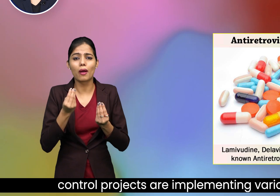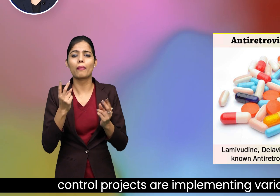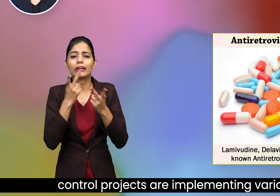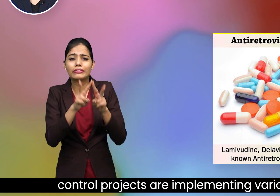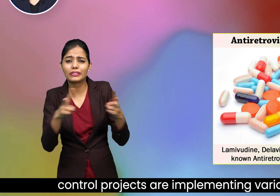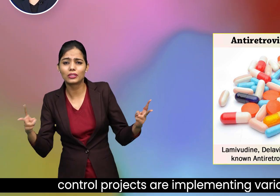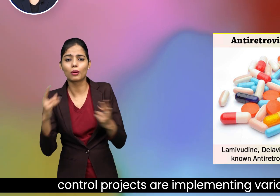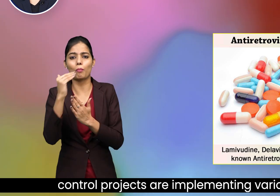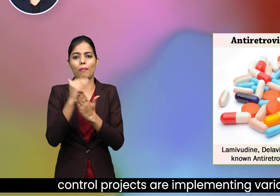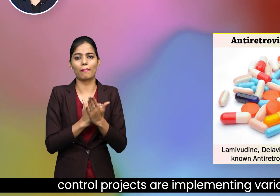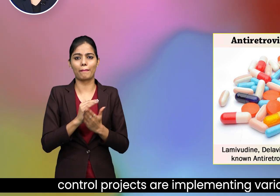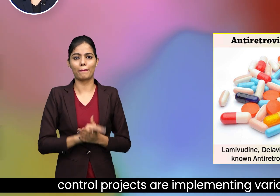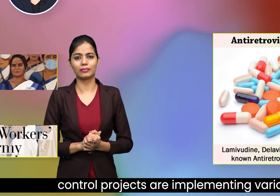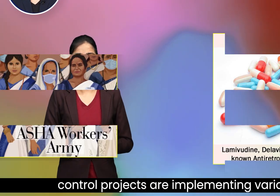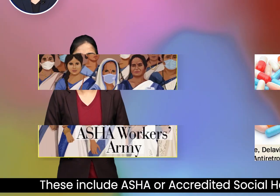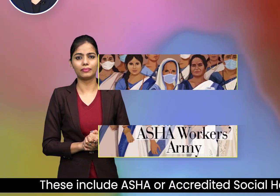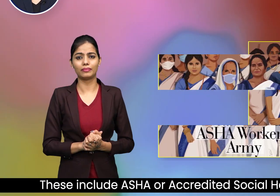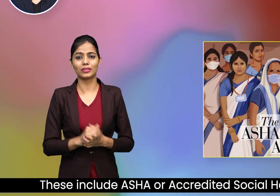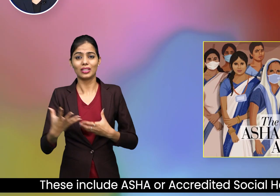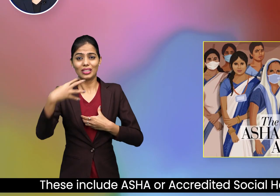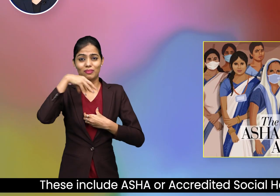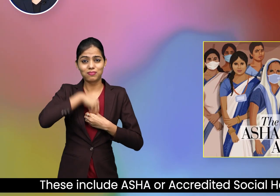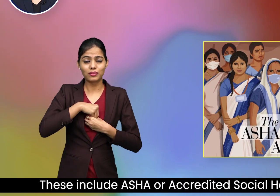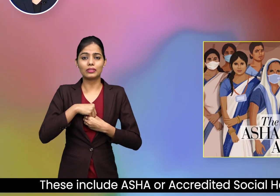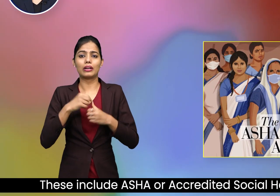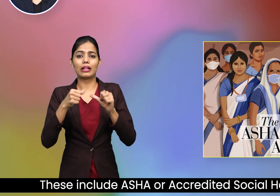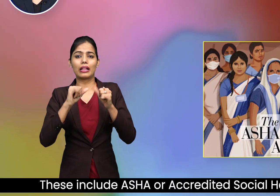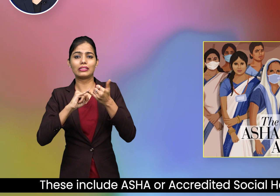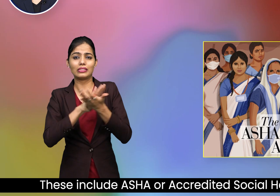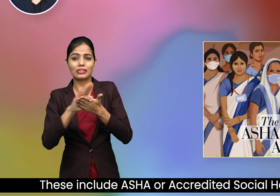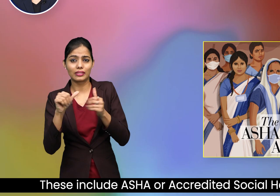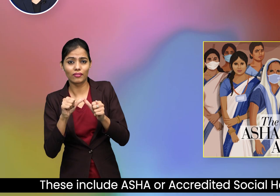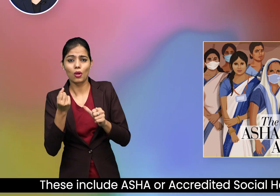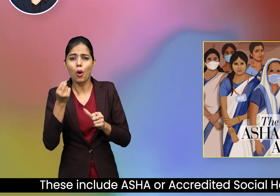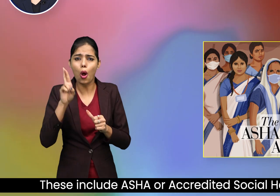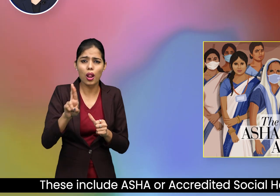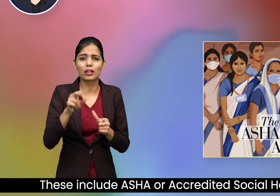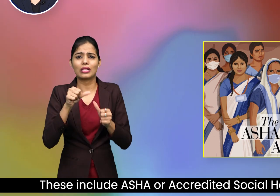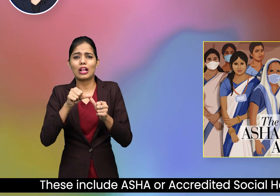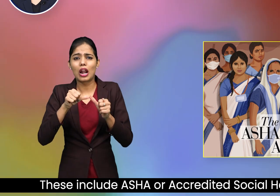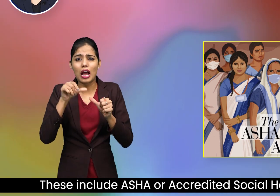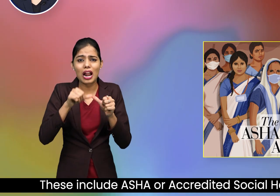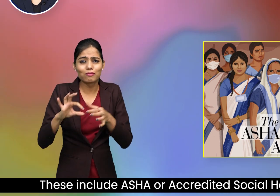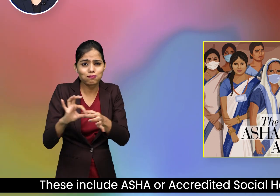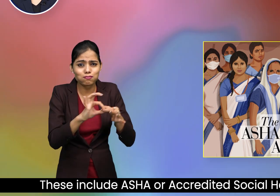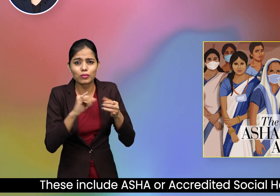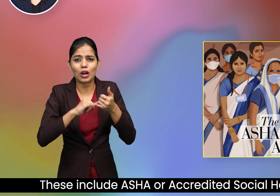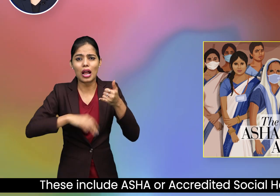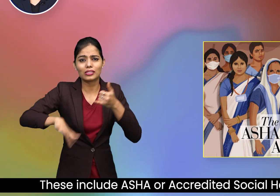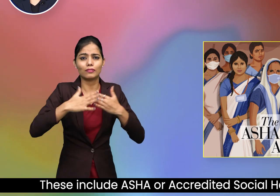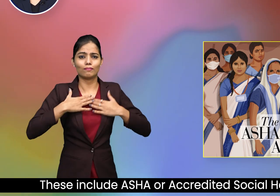implementing various programs. These include ASHA or Accredited Social